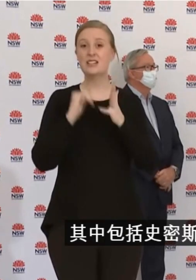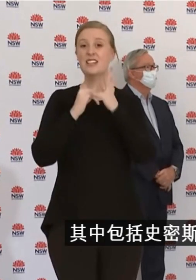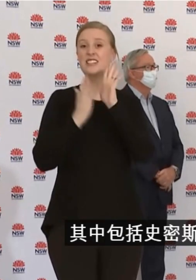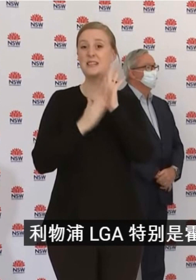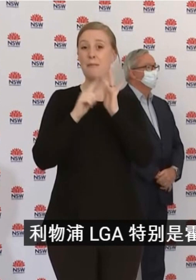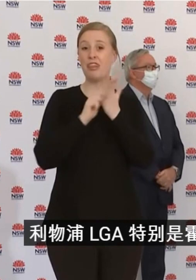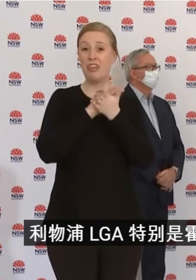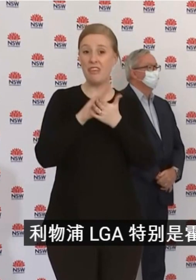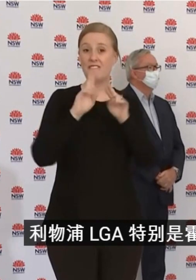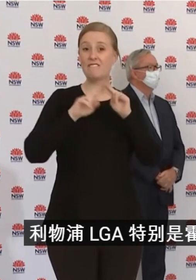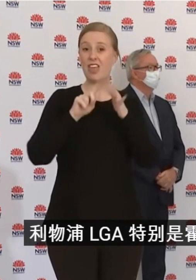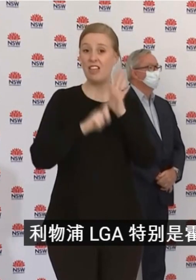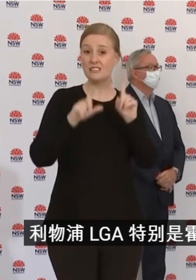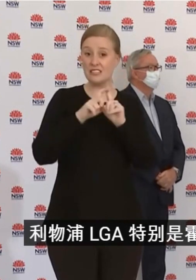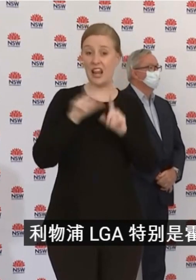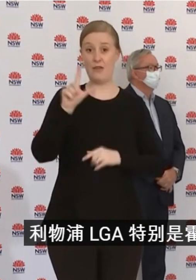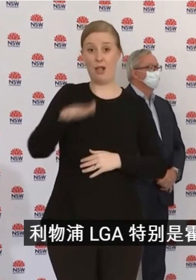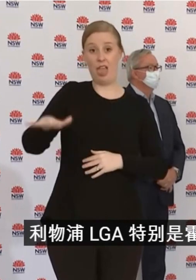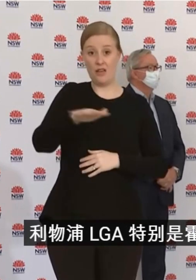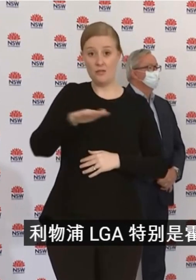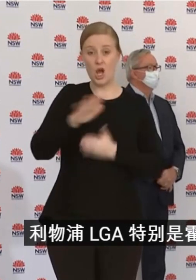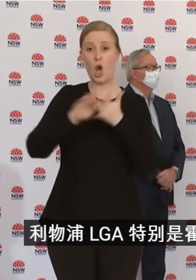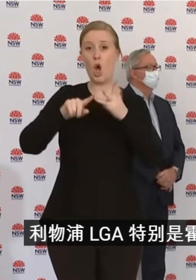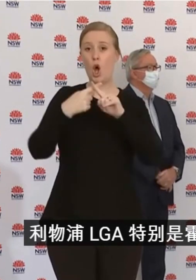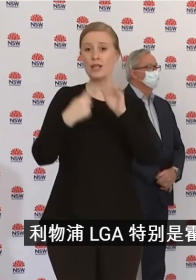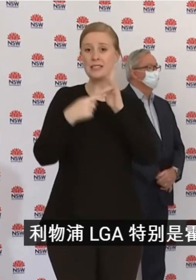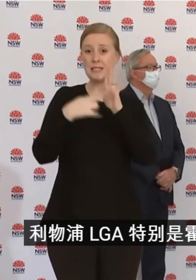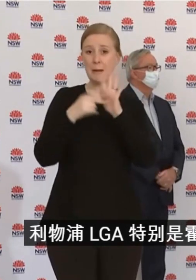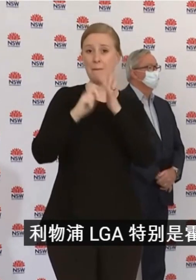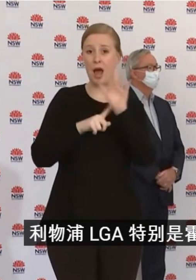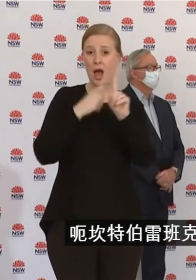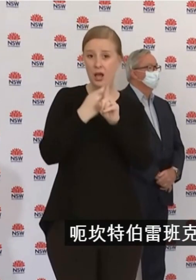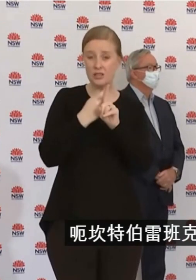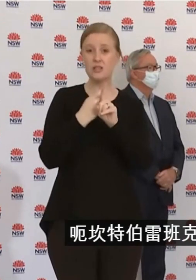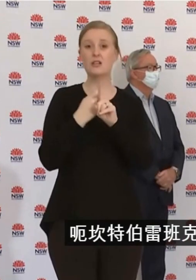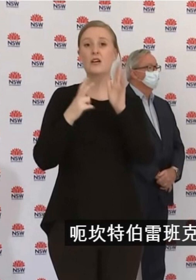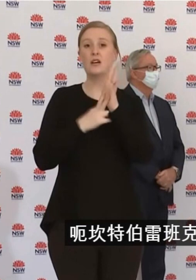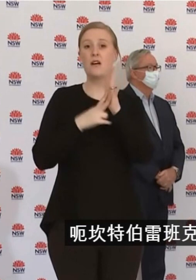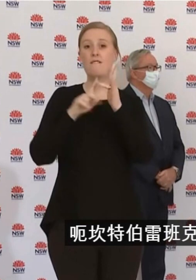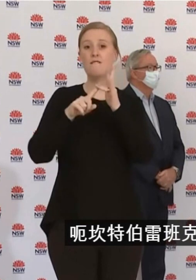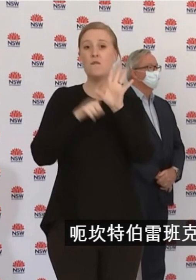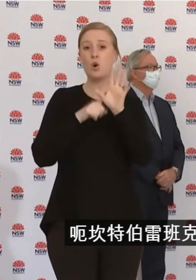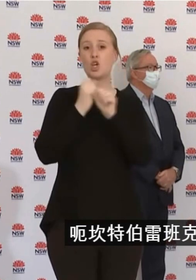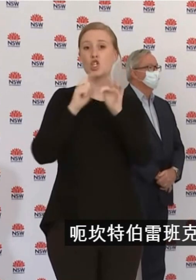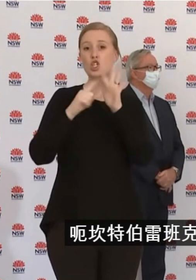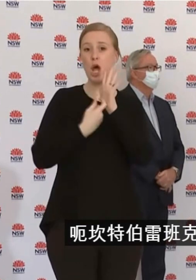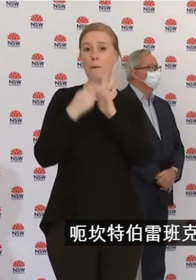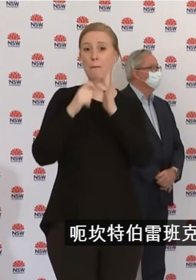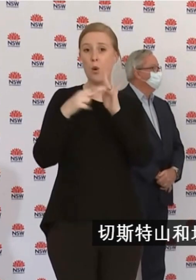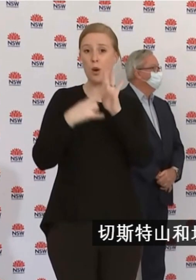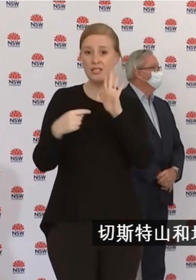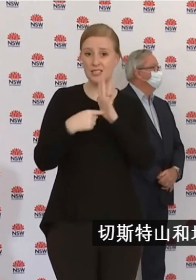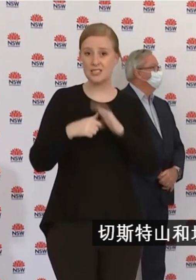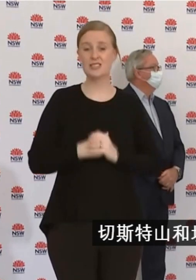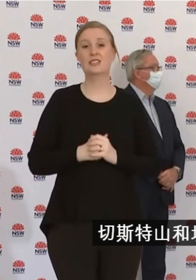places. Liverpool LGA, particularly Hoxton Park, Carnes Hill, Voyager Point. Canterbury Bankstown, particularly Sefton,